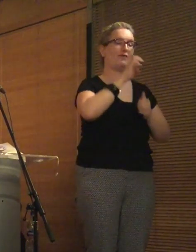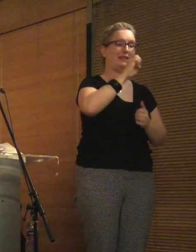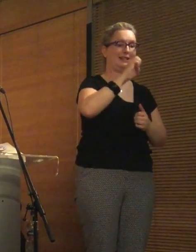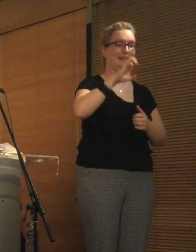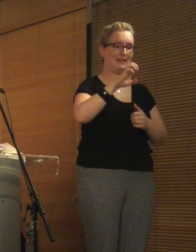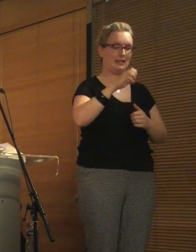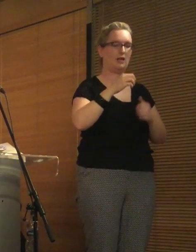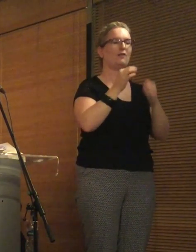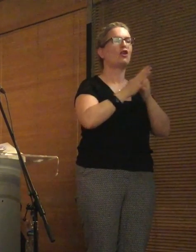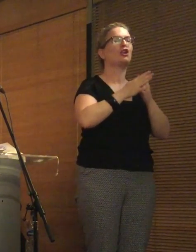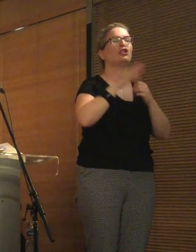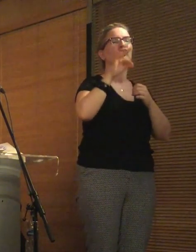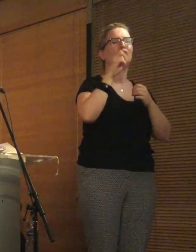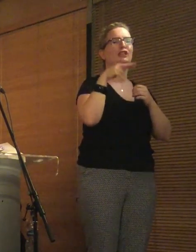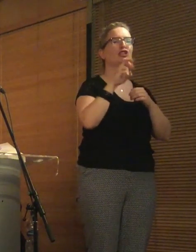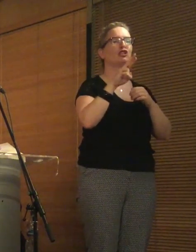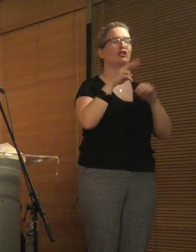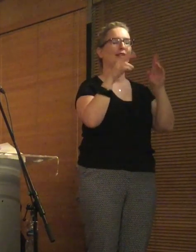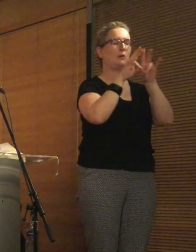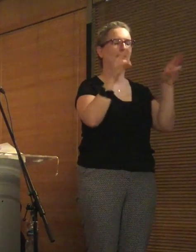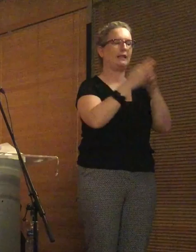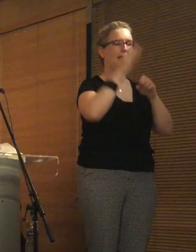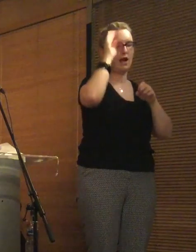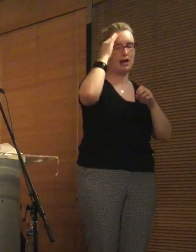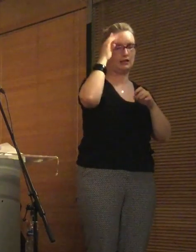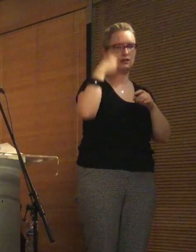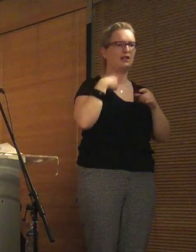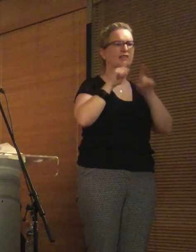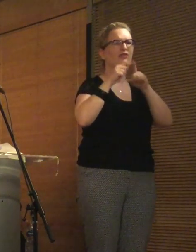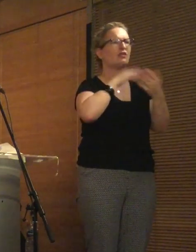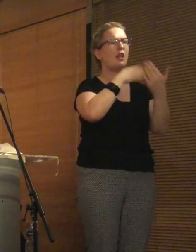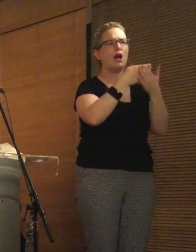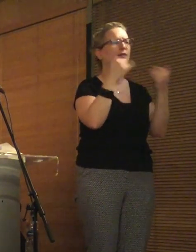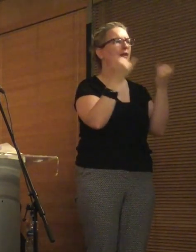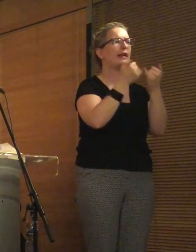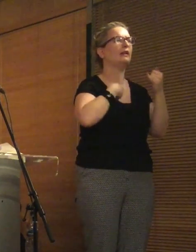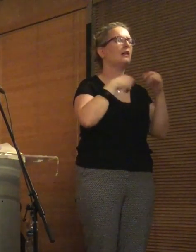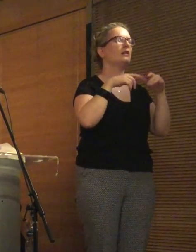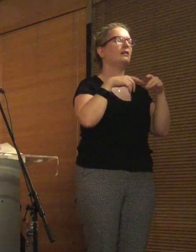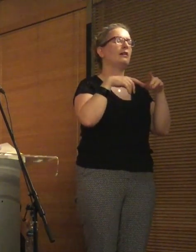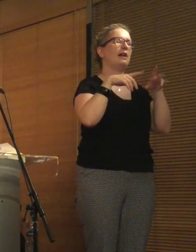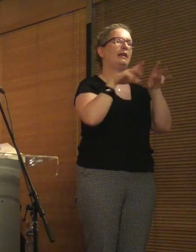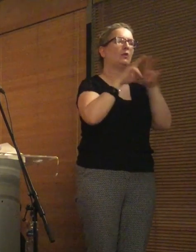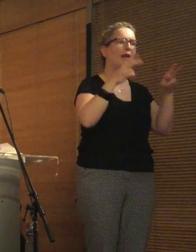gender equality in Ireland, things like the passing of the Anti-Discrimination and the Employment Equality Act in